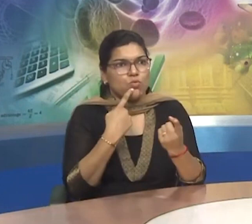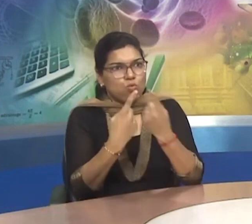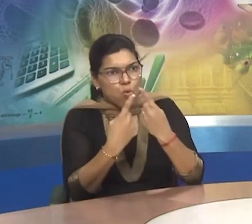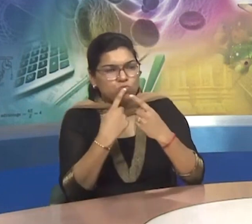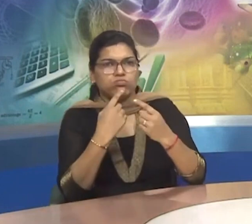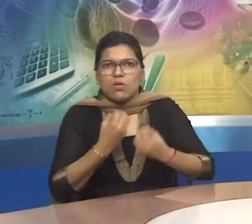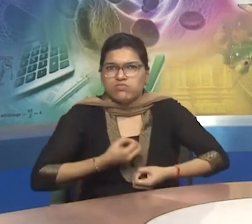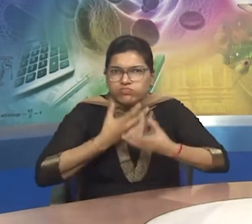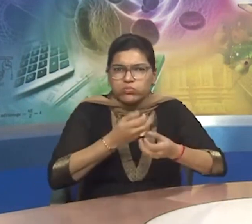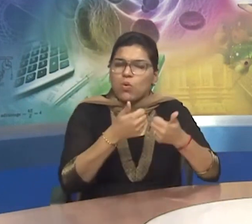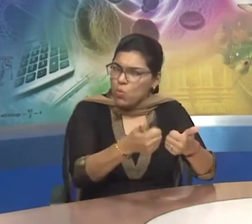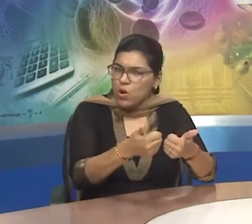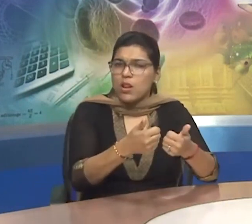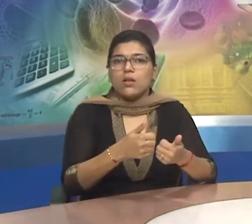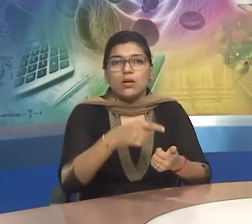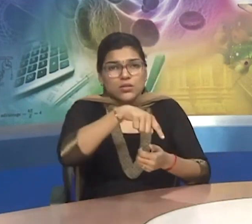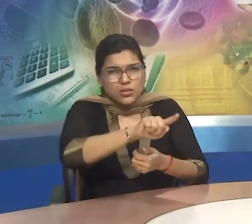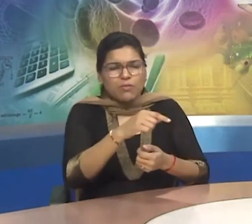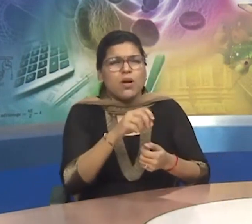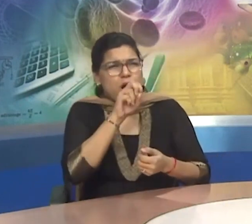Under the freedom of speech and expression,